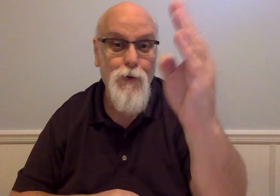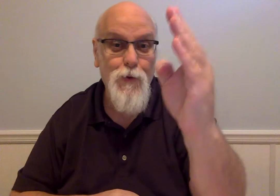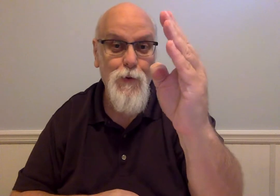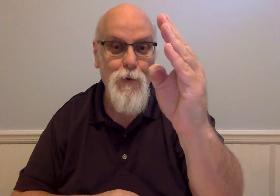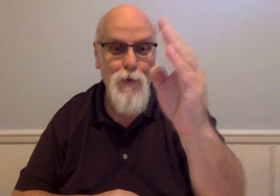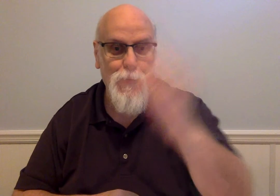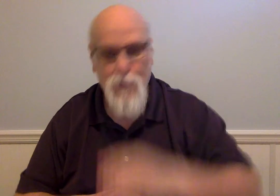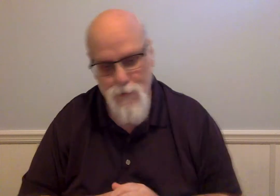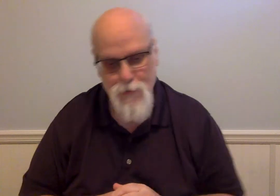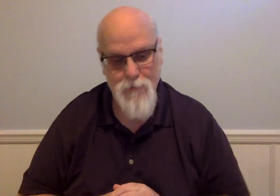Hello.